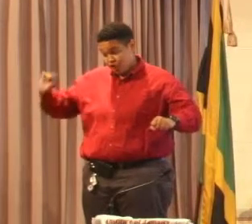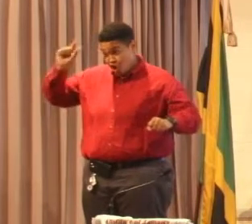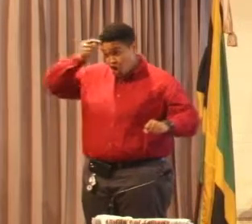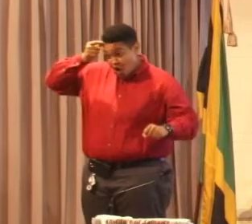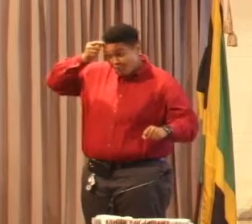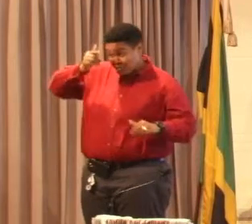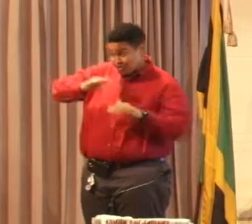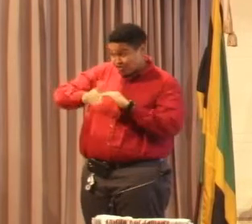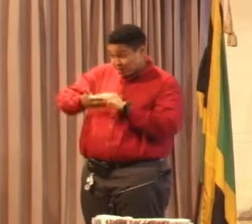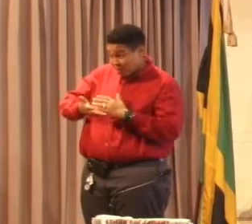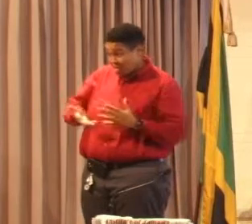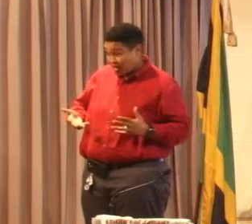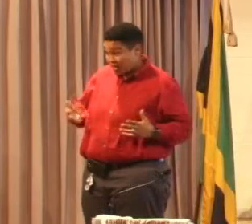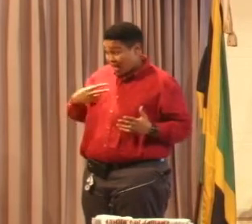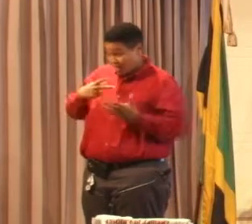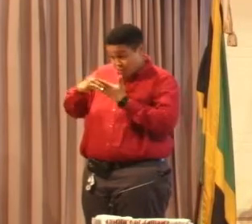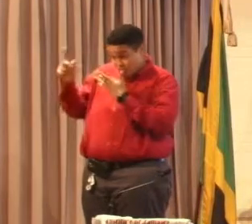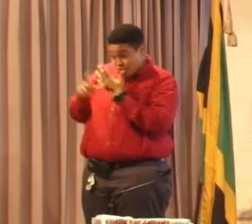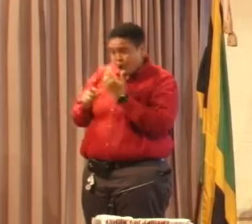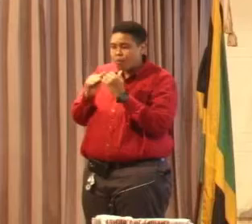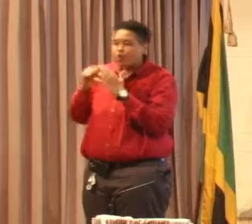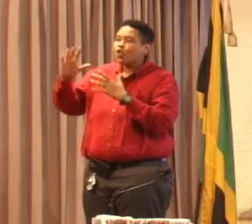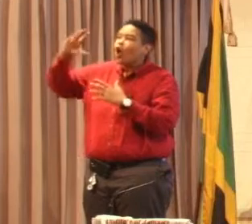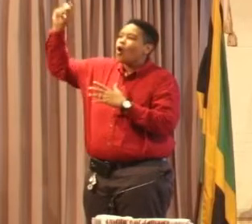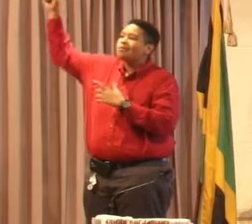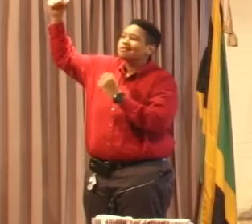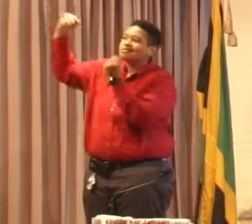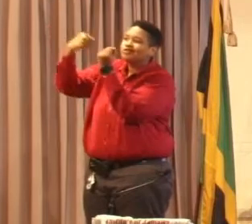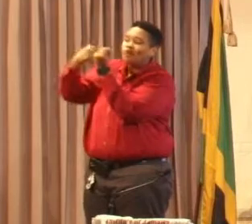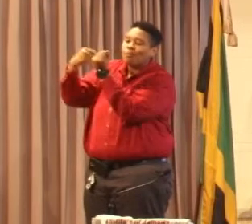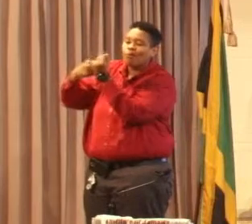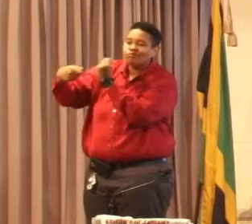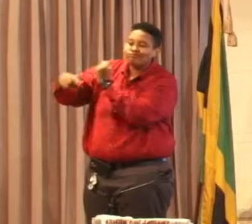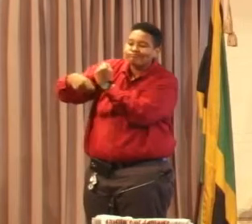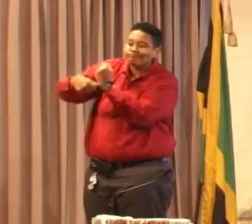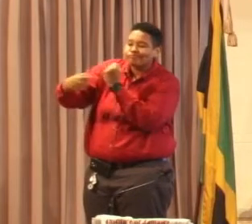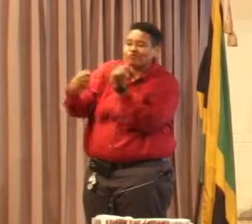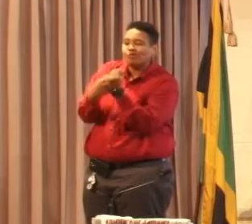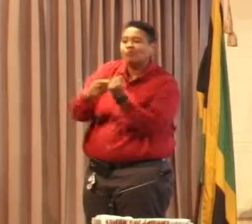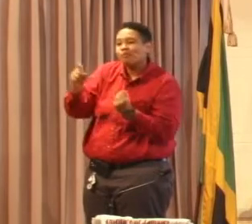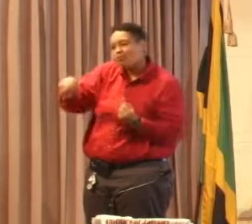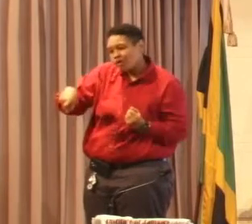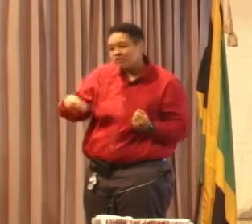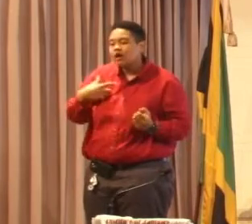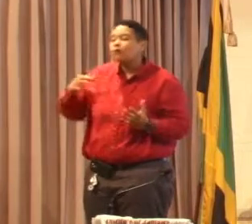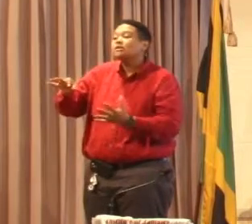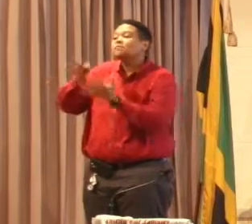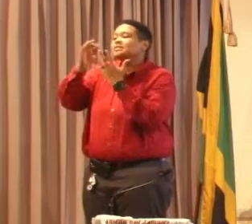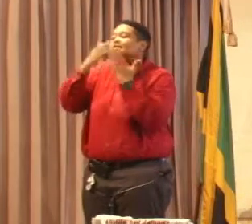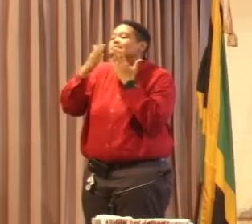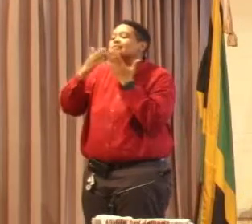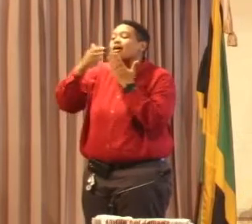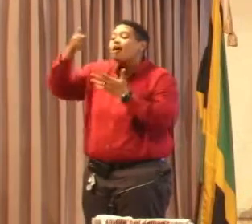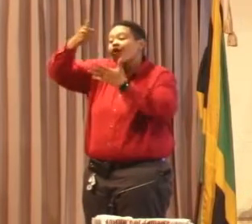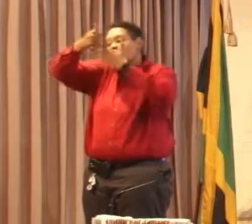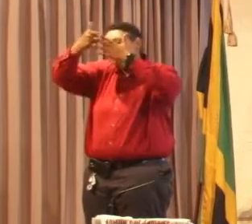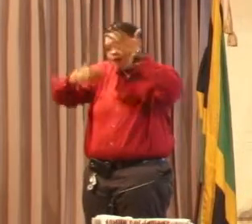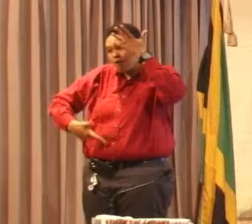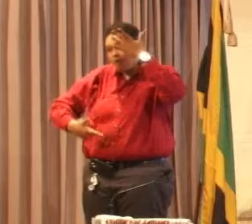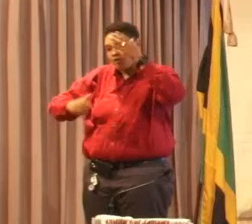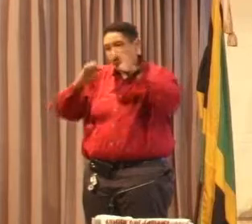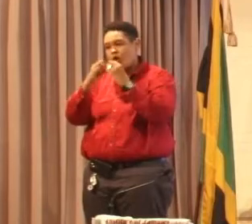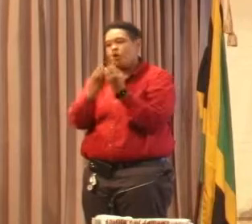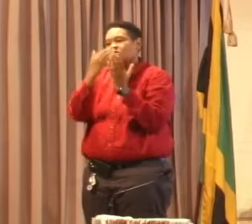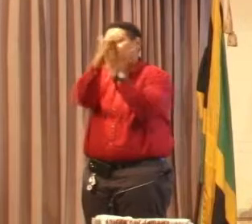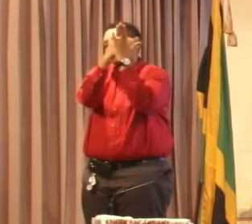of Jamaica to have certain programs without corporate support. And I want to especially thank all the organizations that